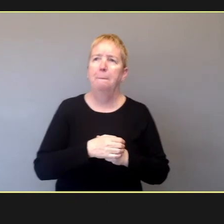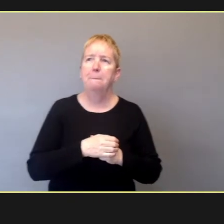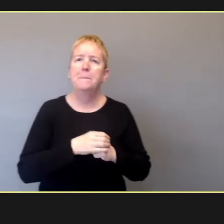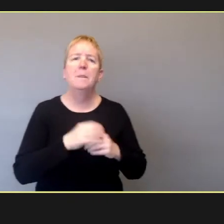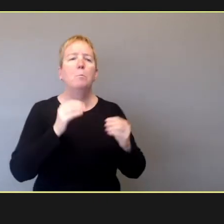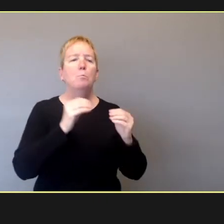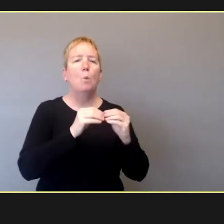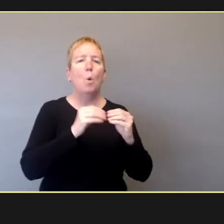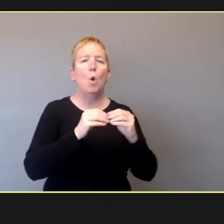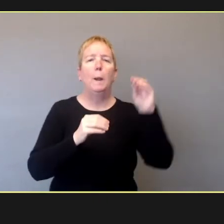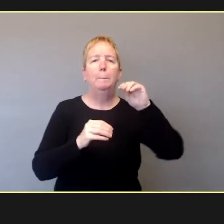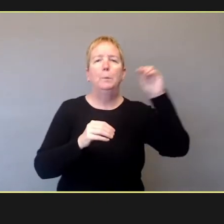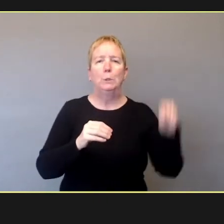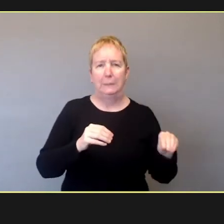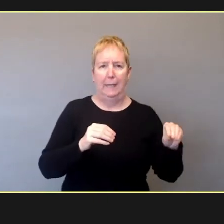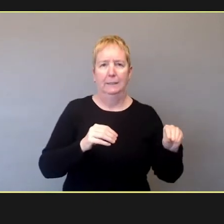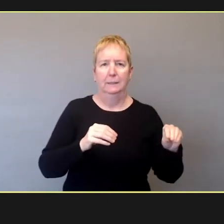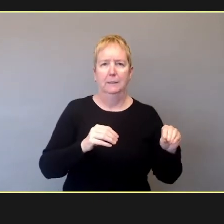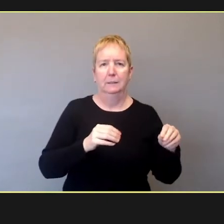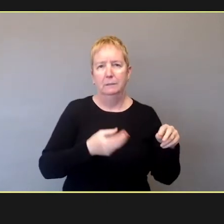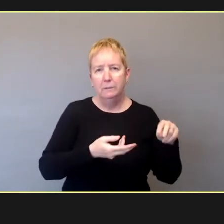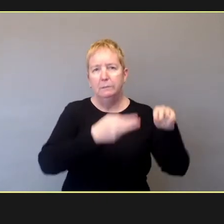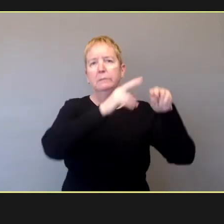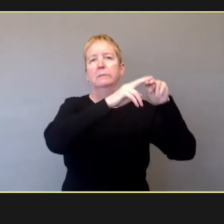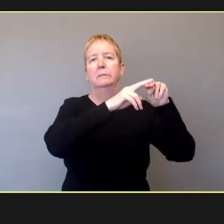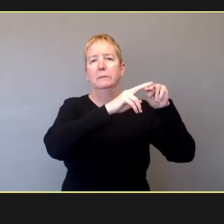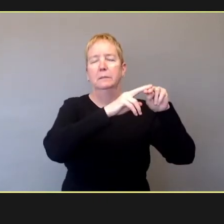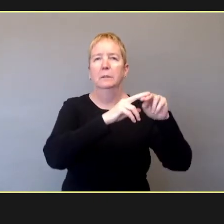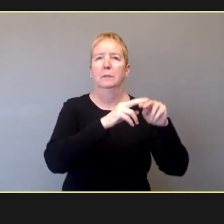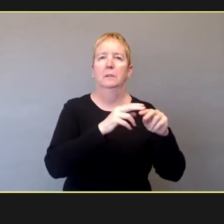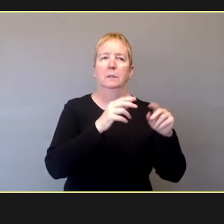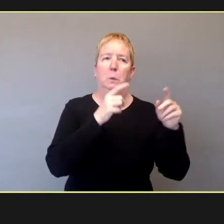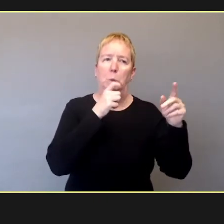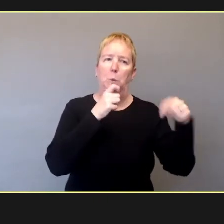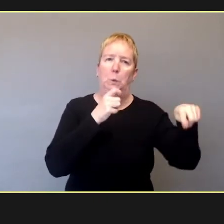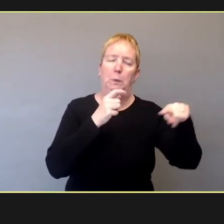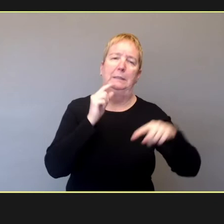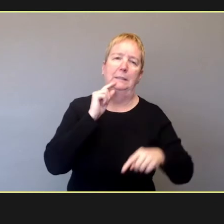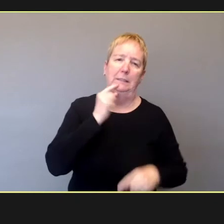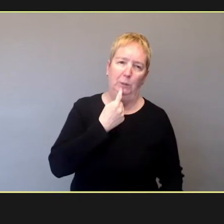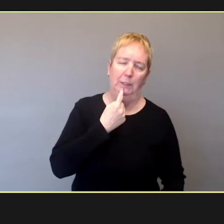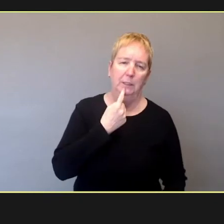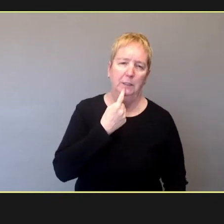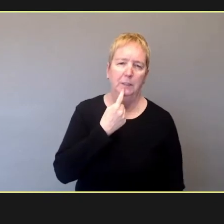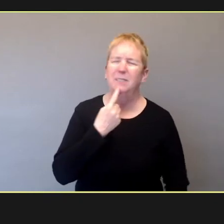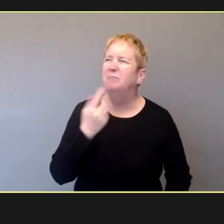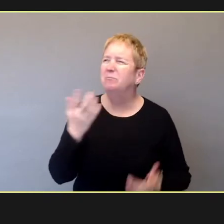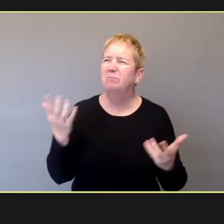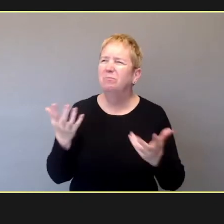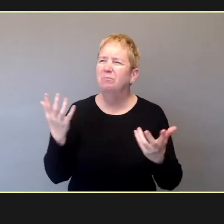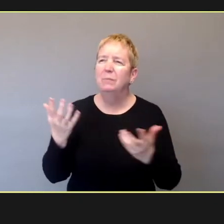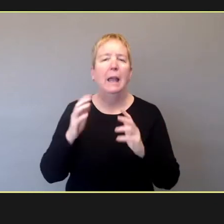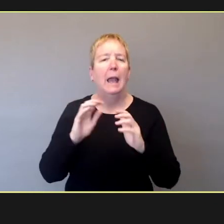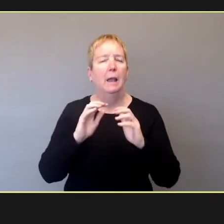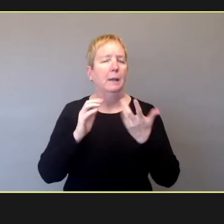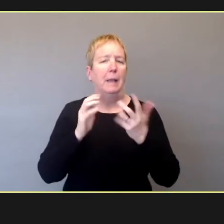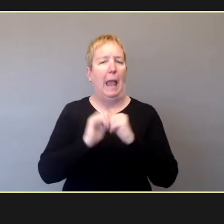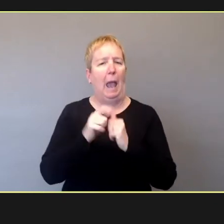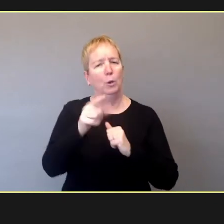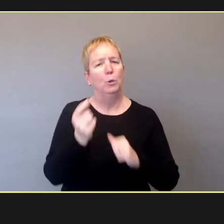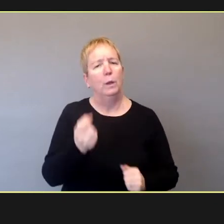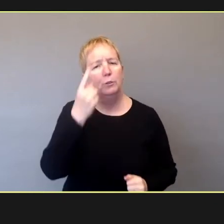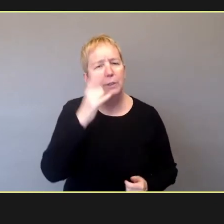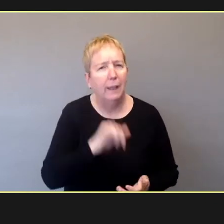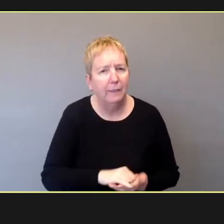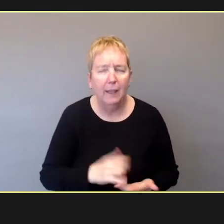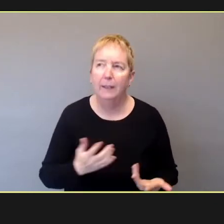greater percentage of serious cases. What do you just kind of make of that? Do you have concerns about